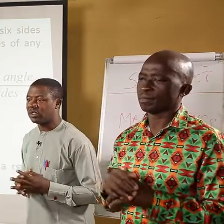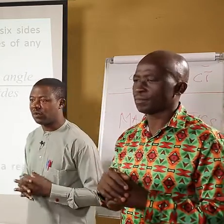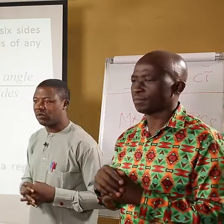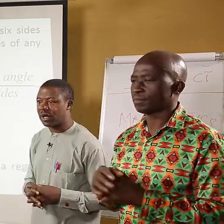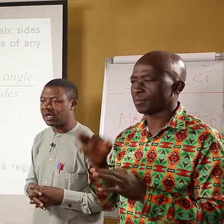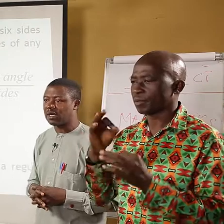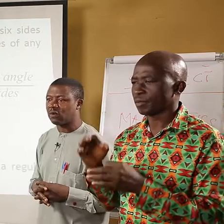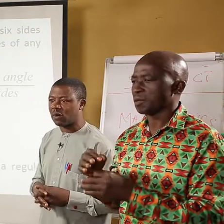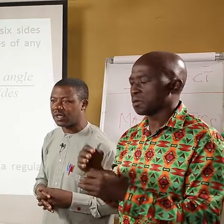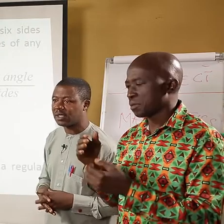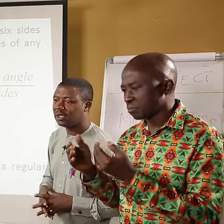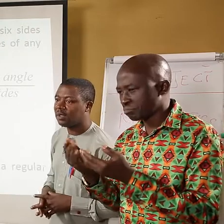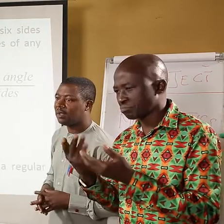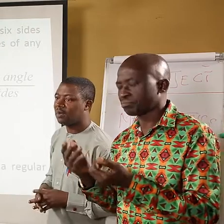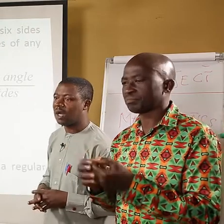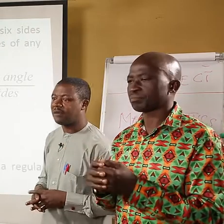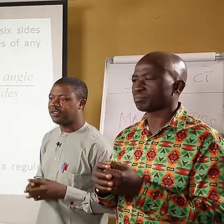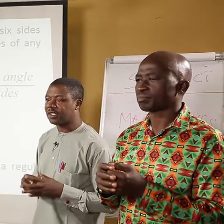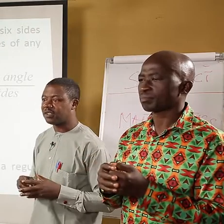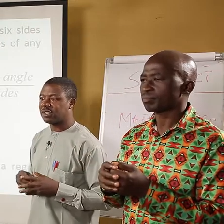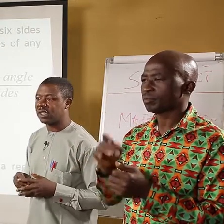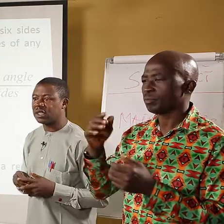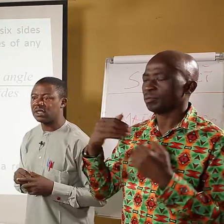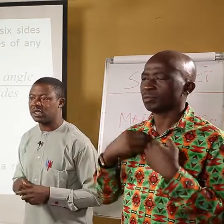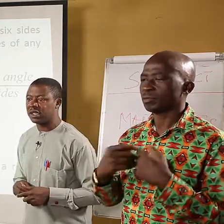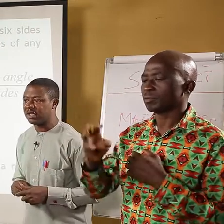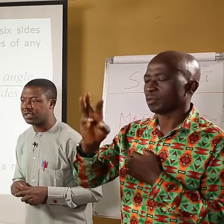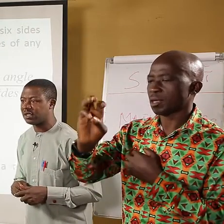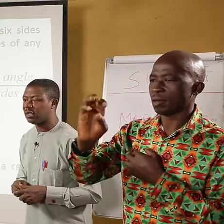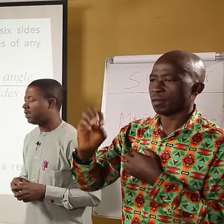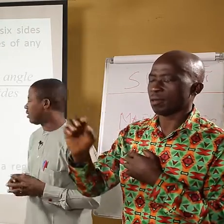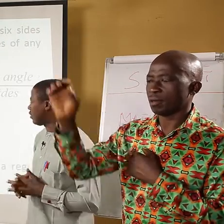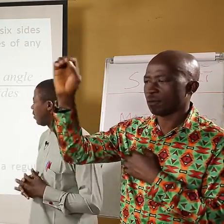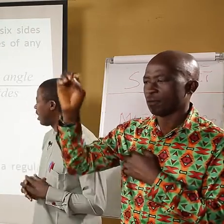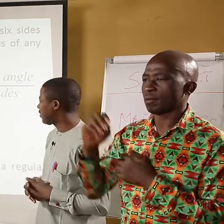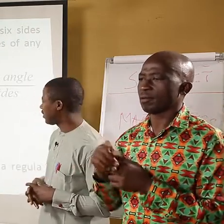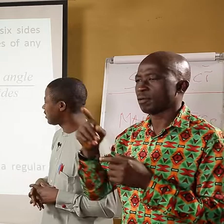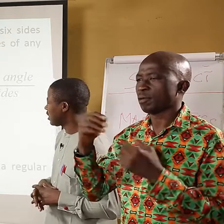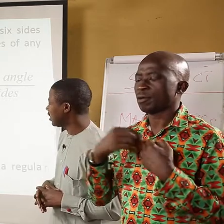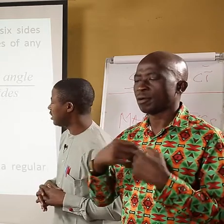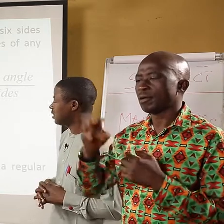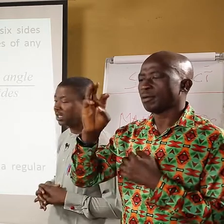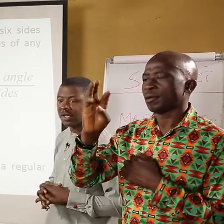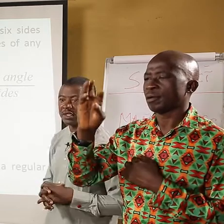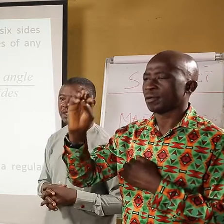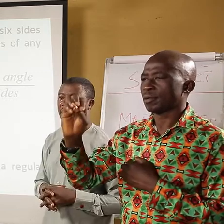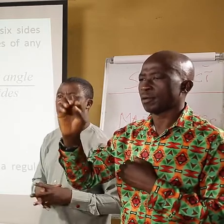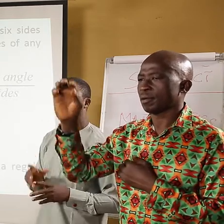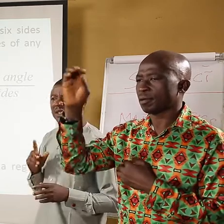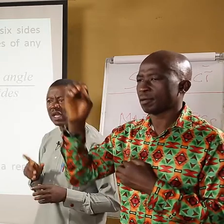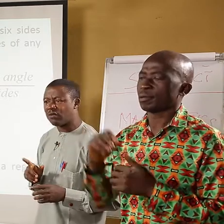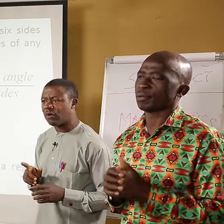If you simplify that correct, you have 60 degrees. you have 60